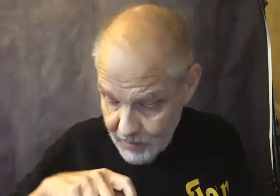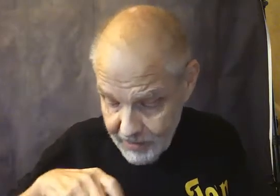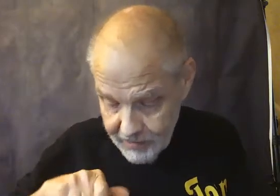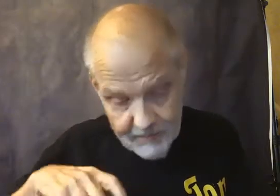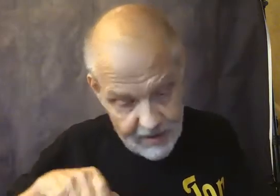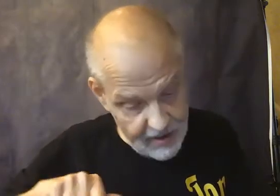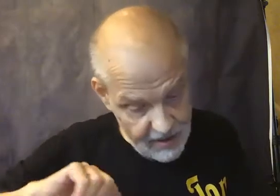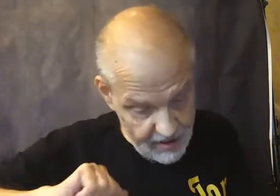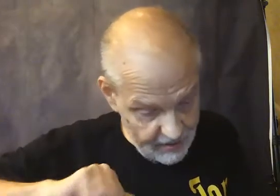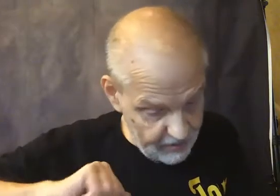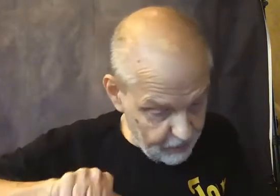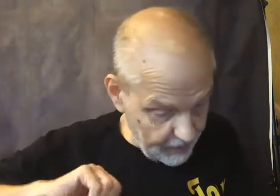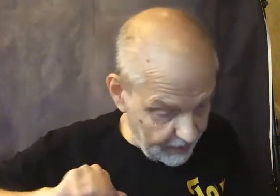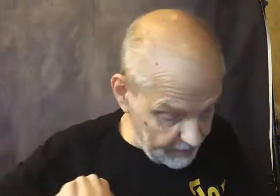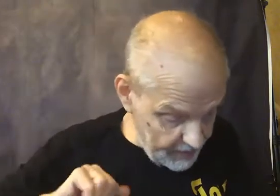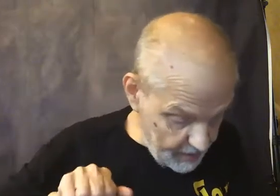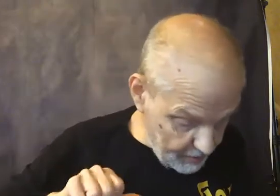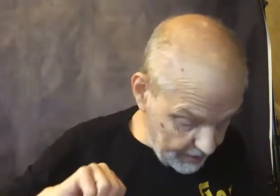I drink a lot. Okay.